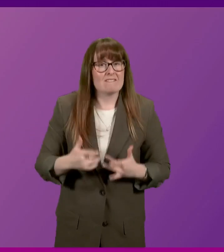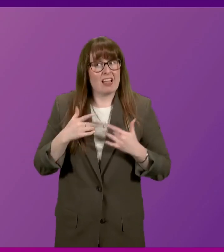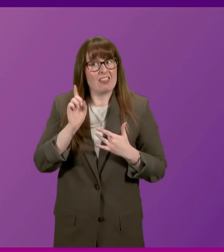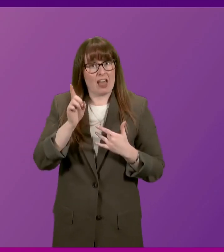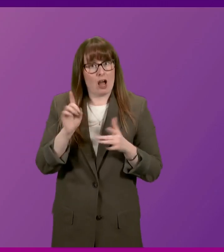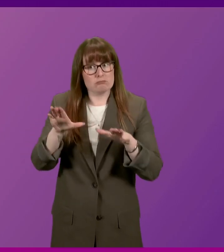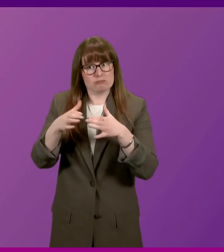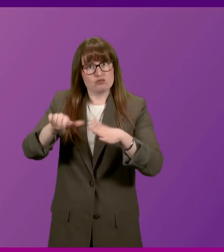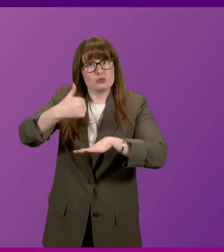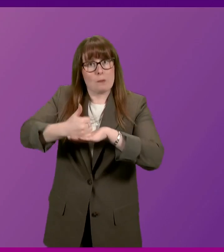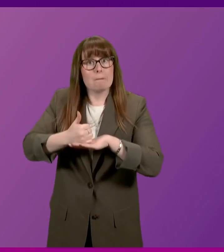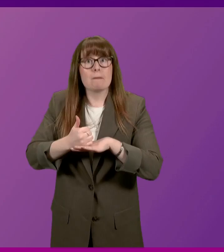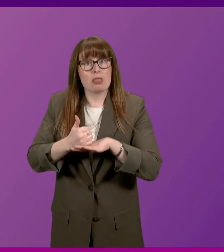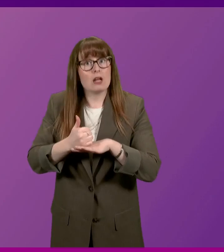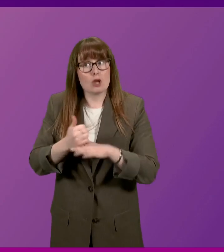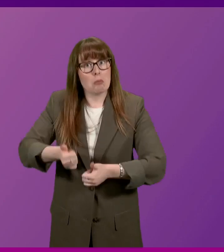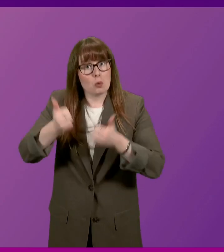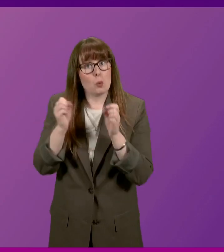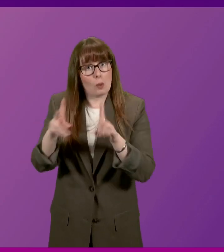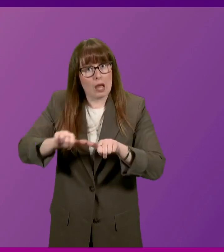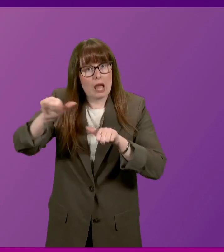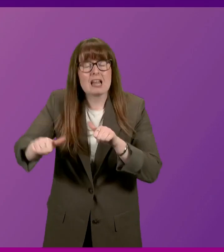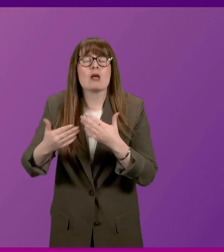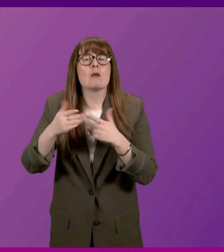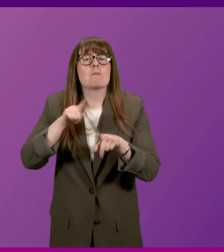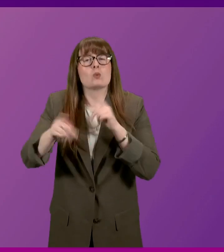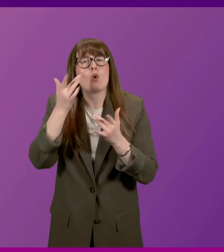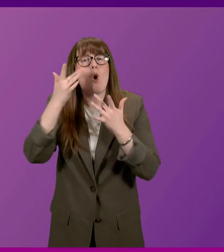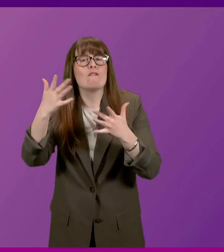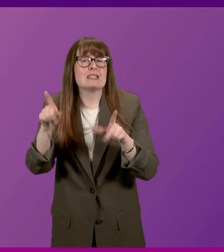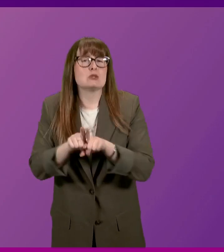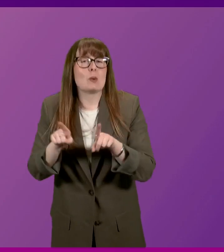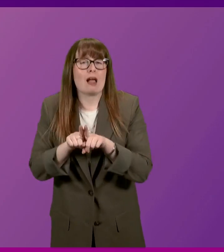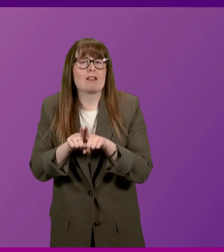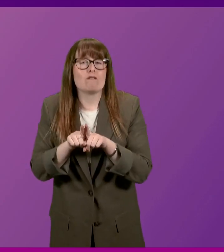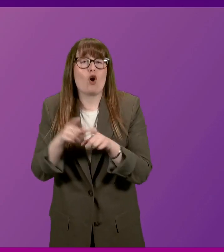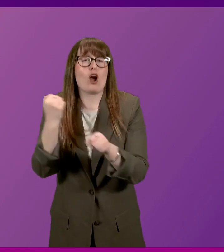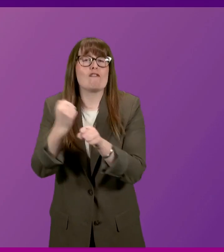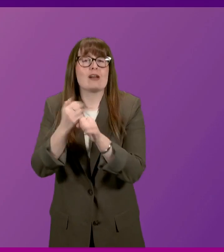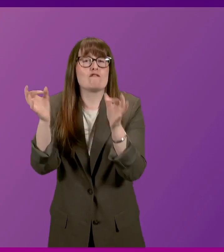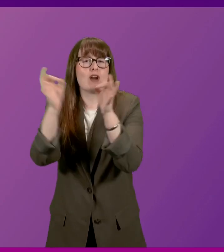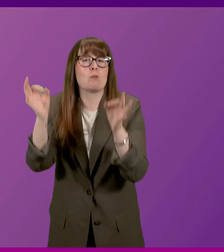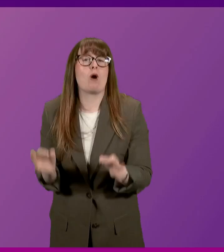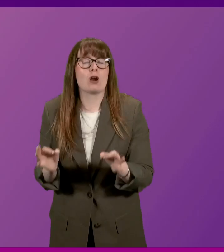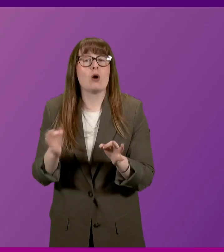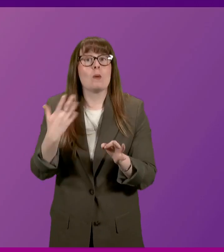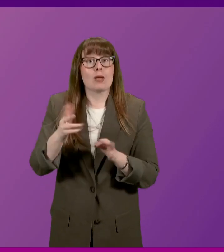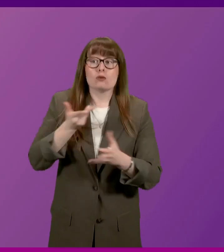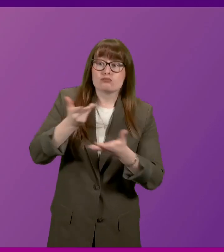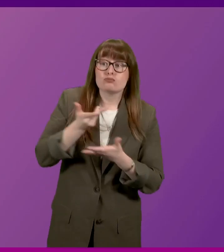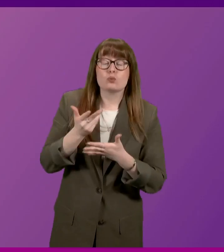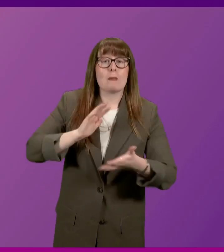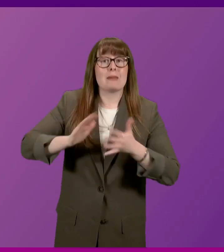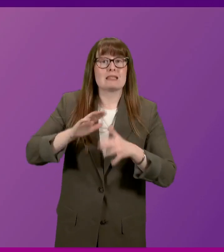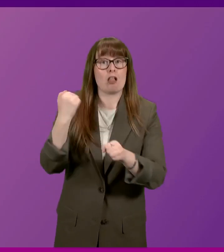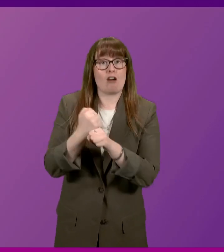forward, and that was the most obvious governance type framework. Though we've also been talking to the BSL government